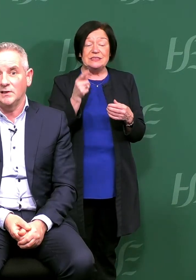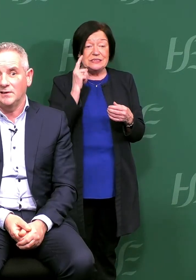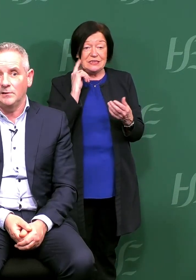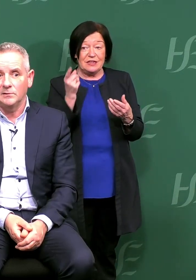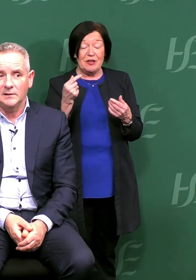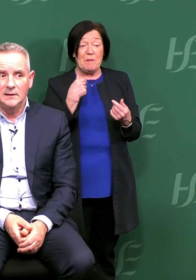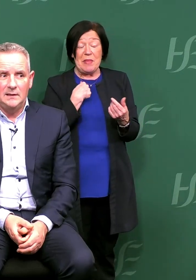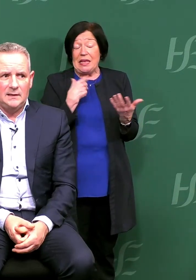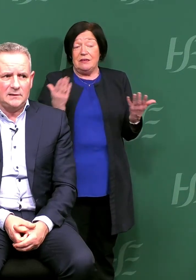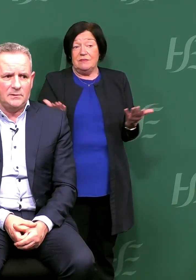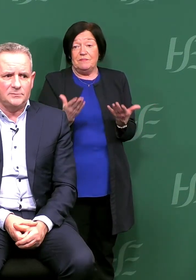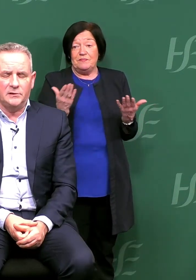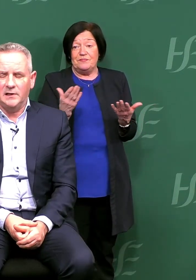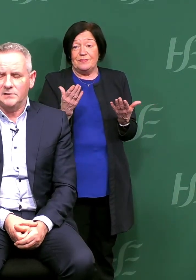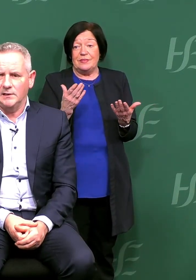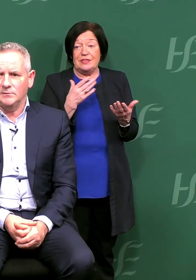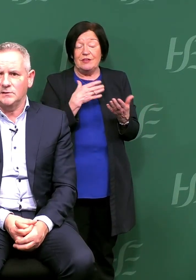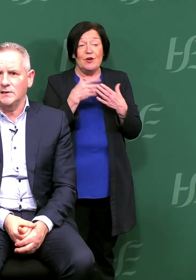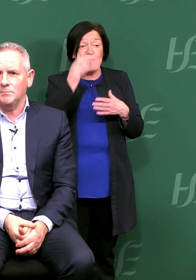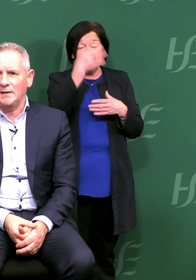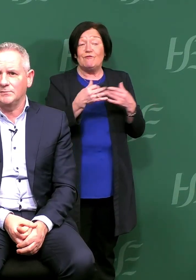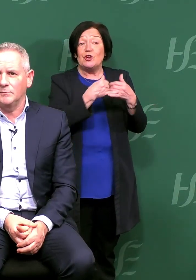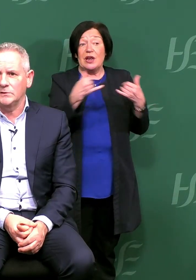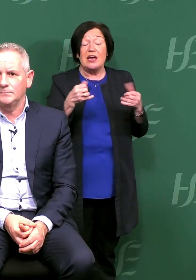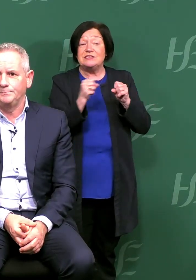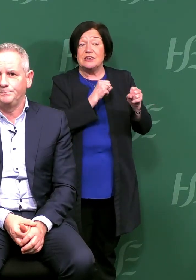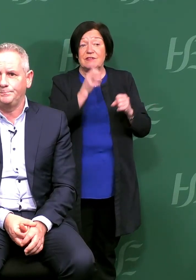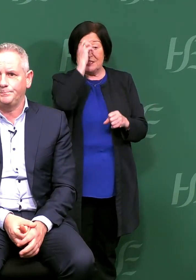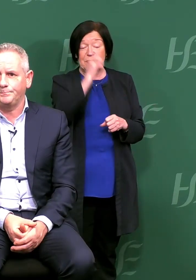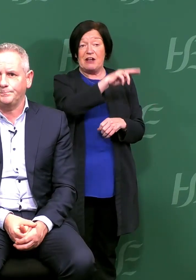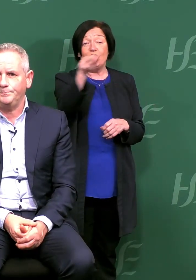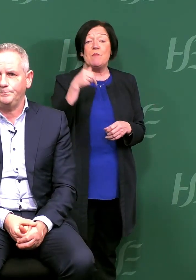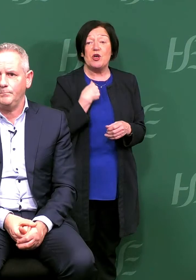me energy, and I know that it's what the frontline services expect from us.